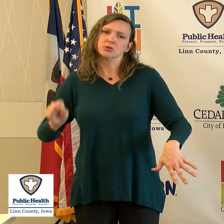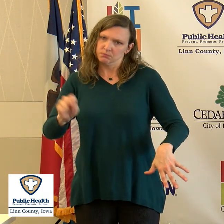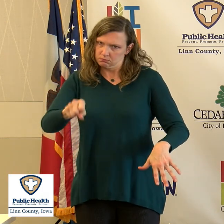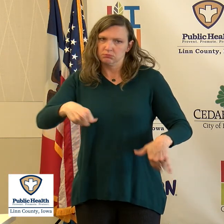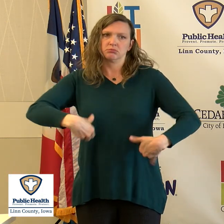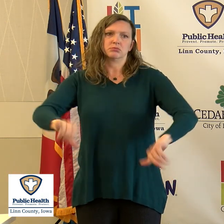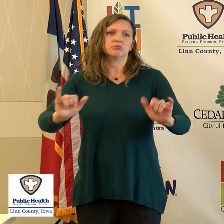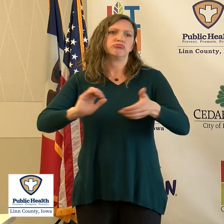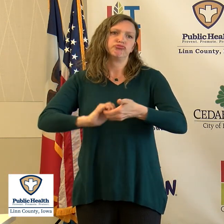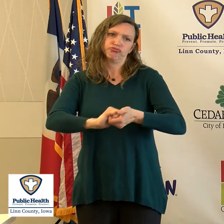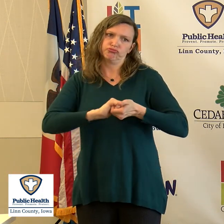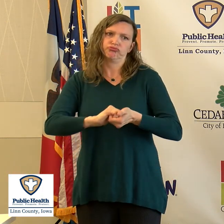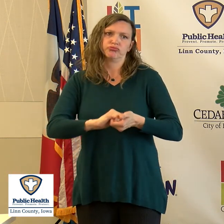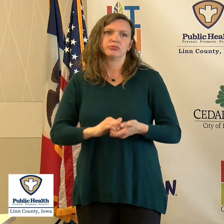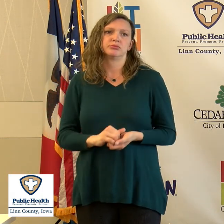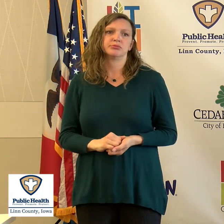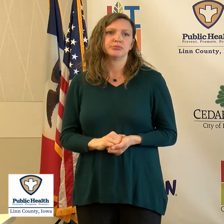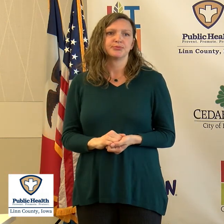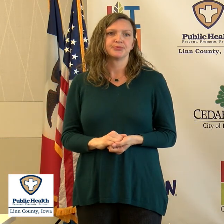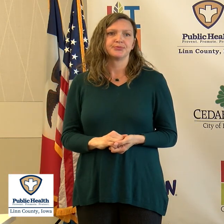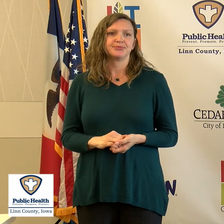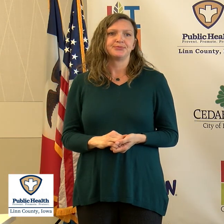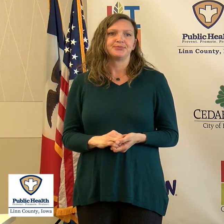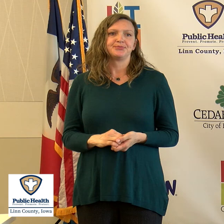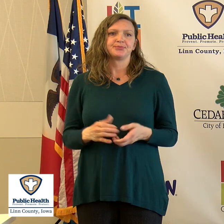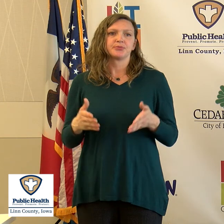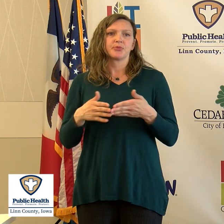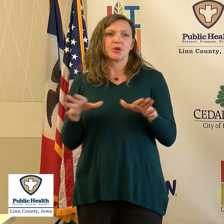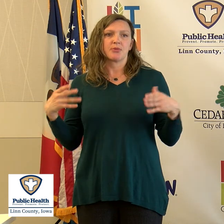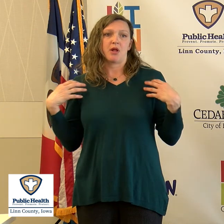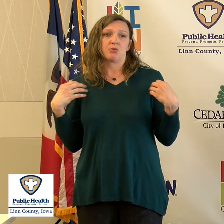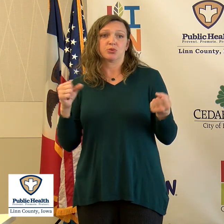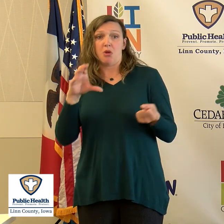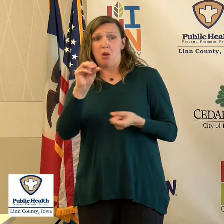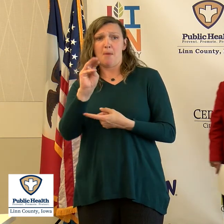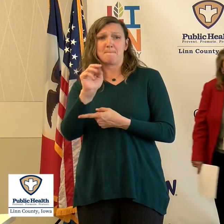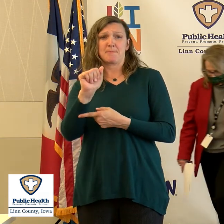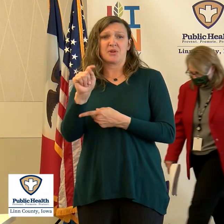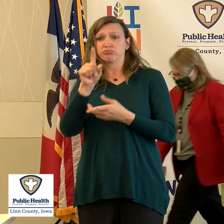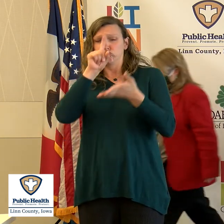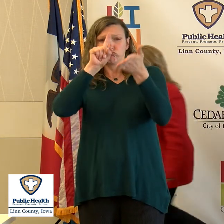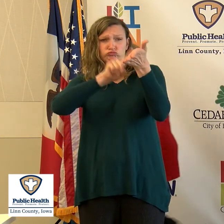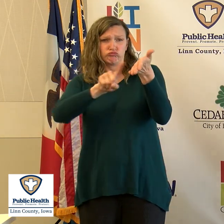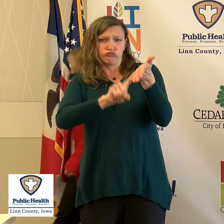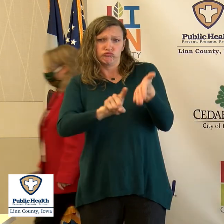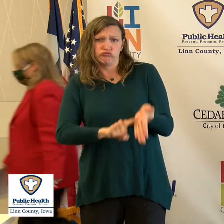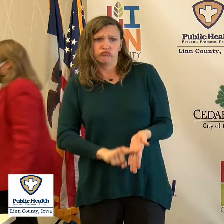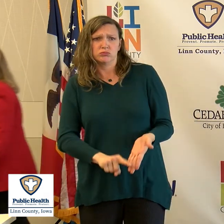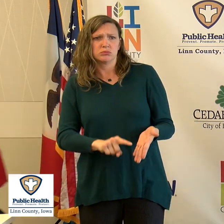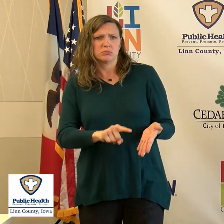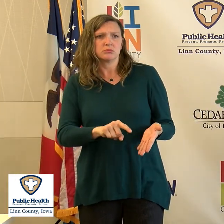public health and contact tracing. And I'll let the chief answer the law enforcement questions.